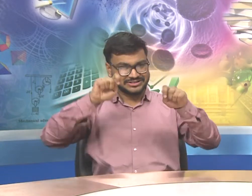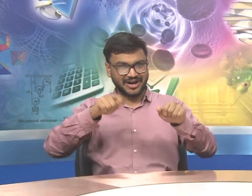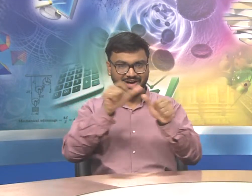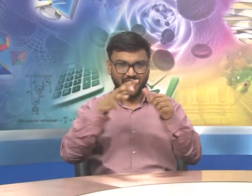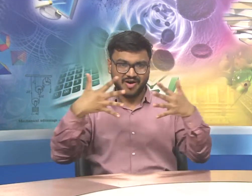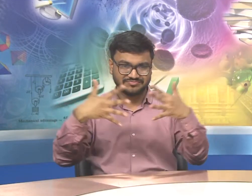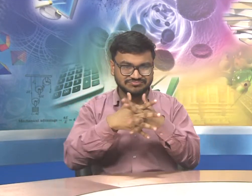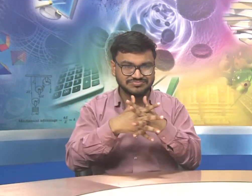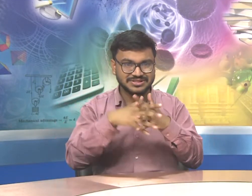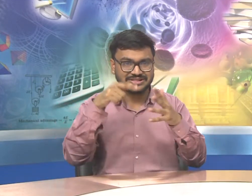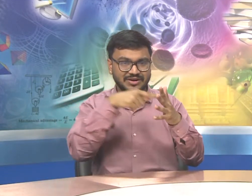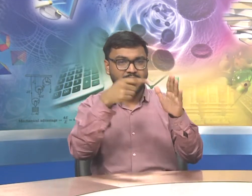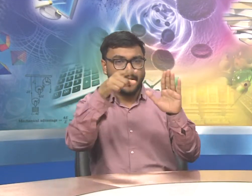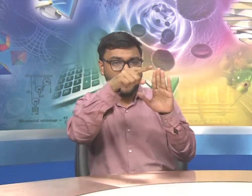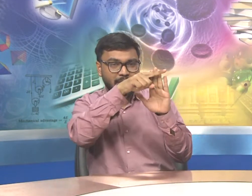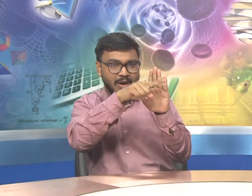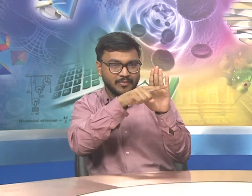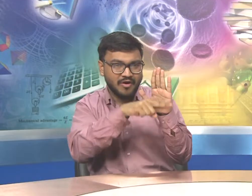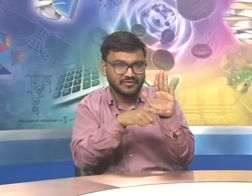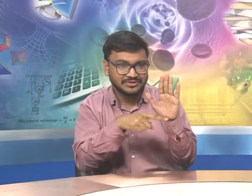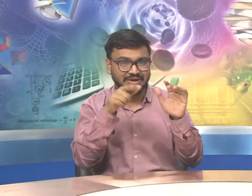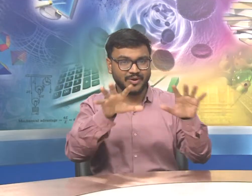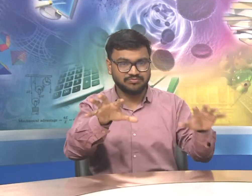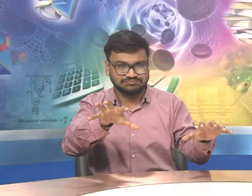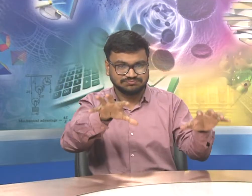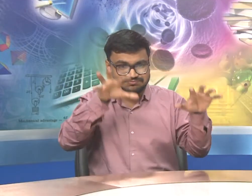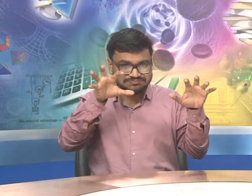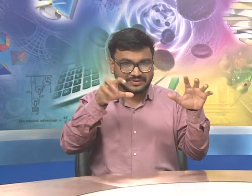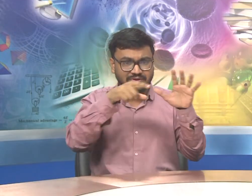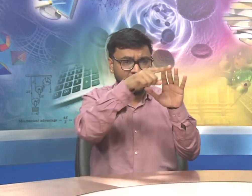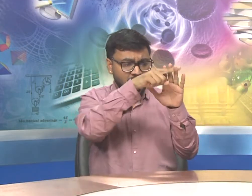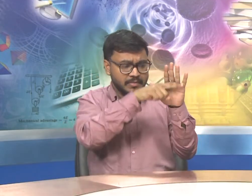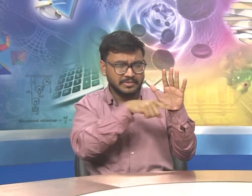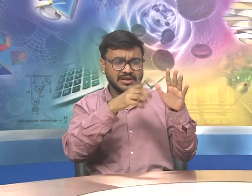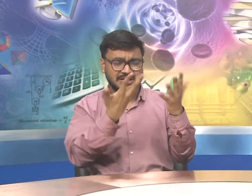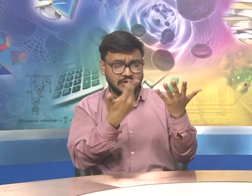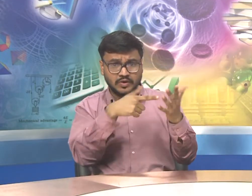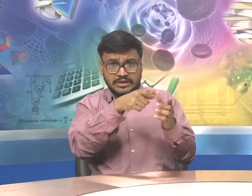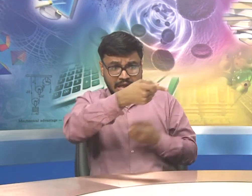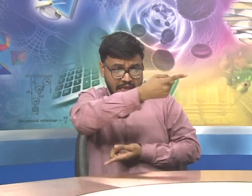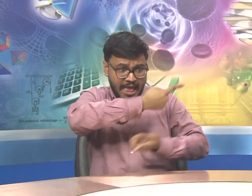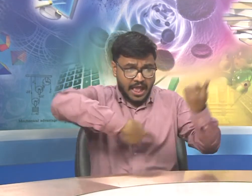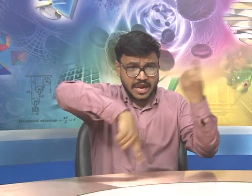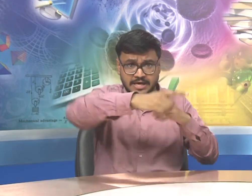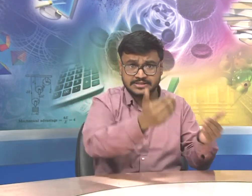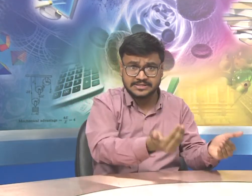The idea is that in case of violation of a law or right,